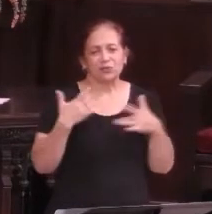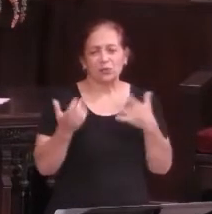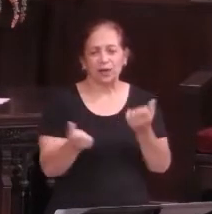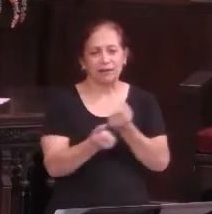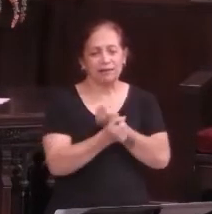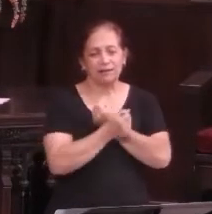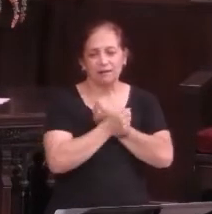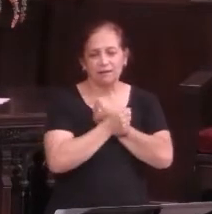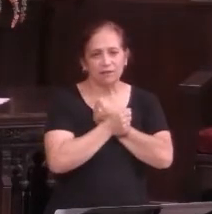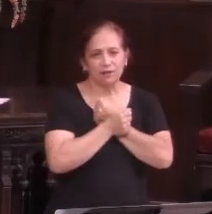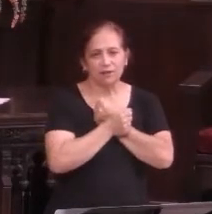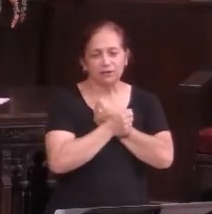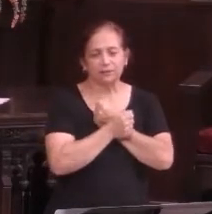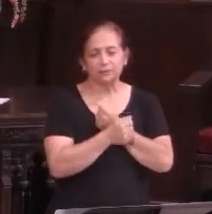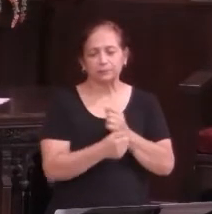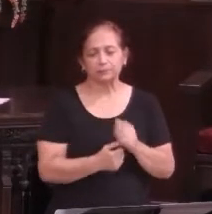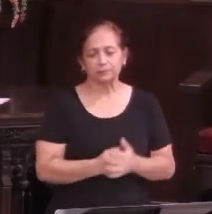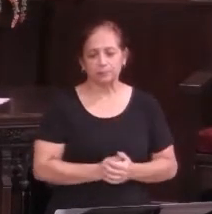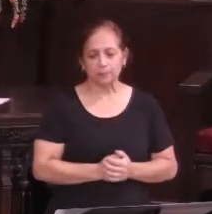love